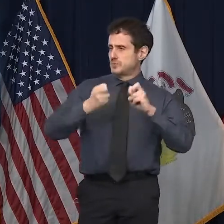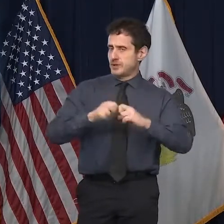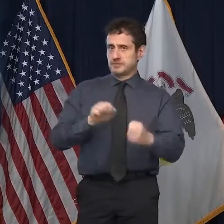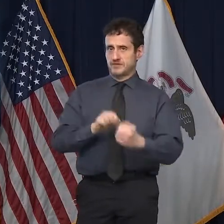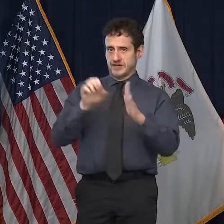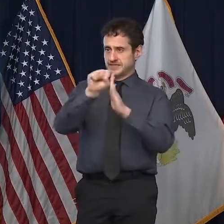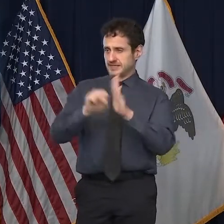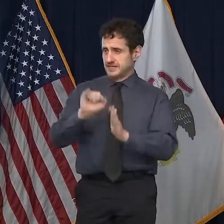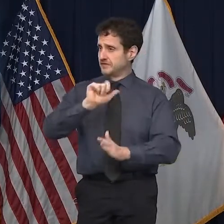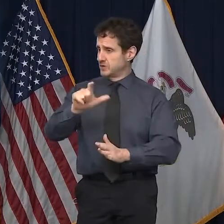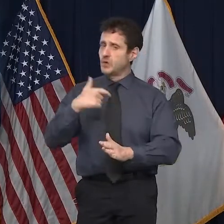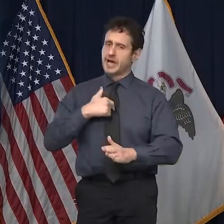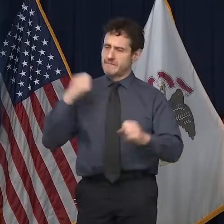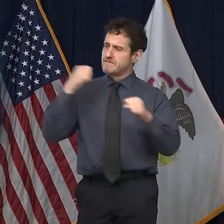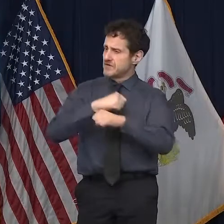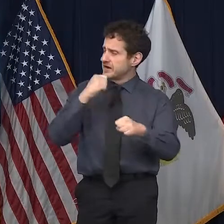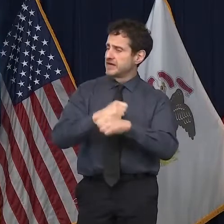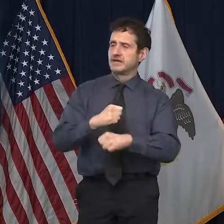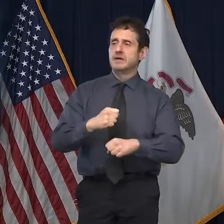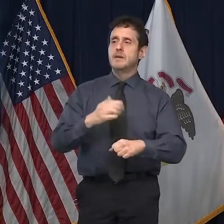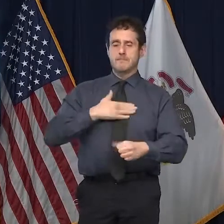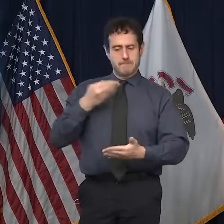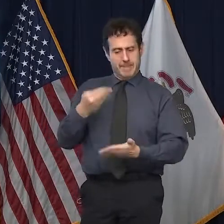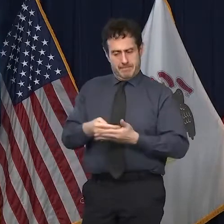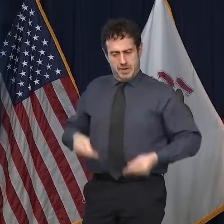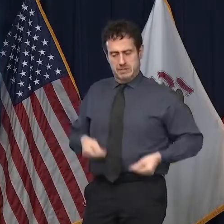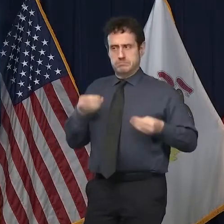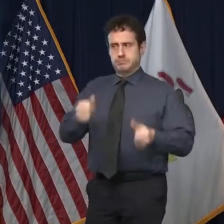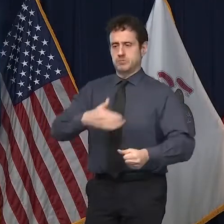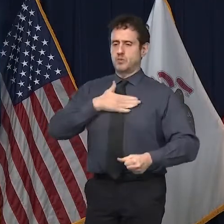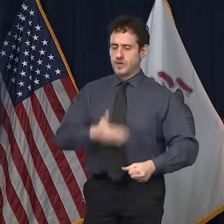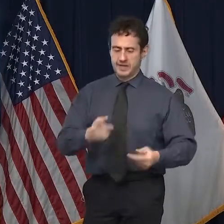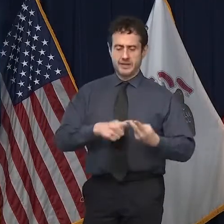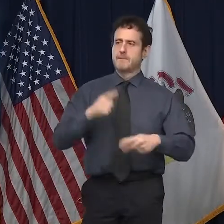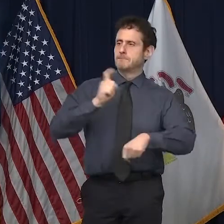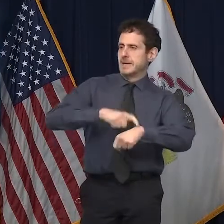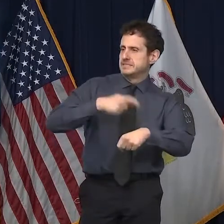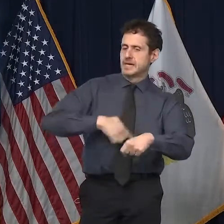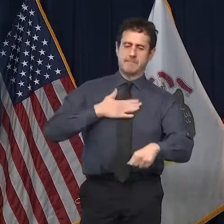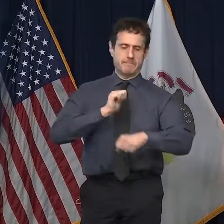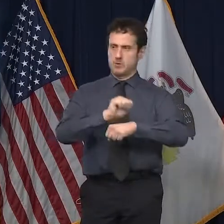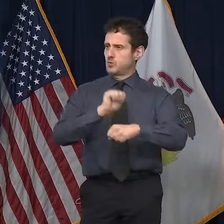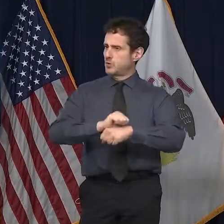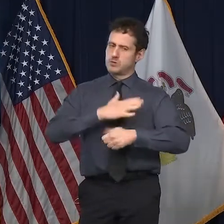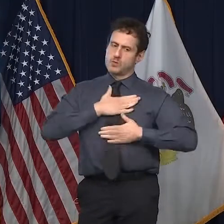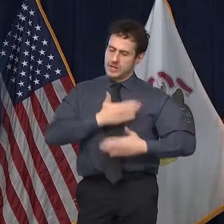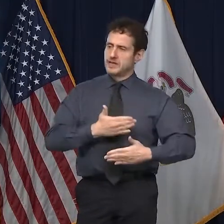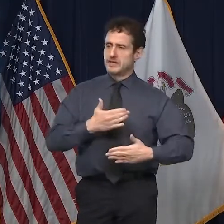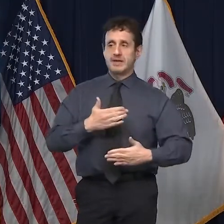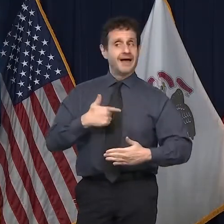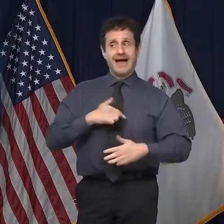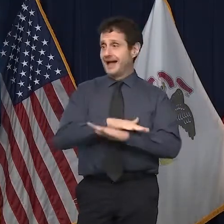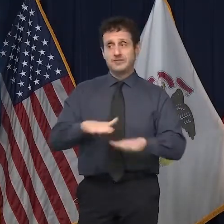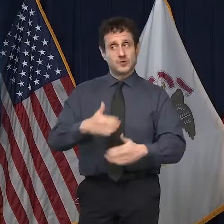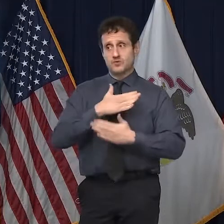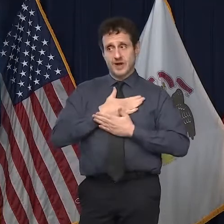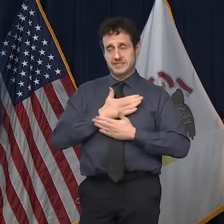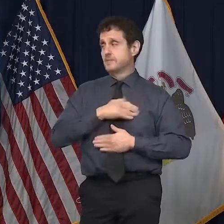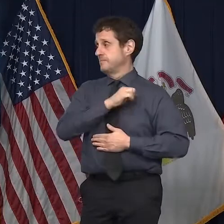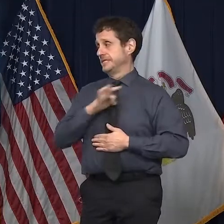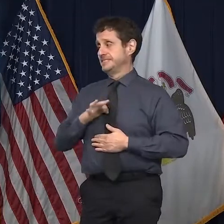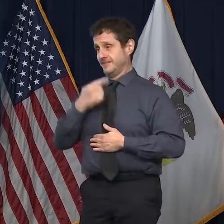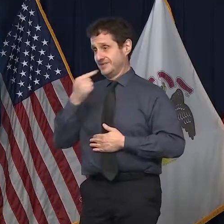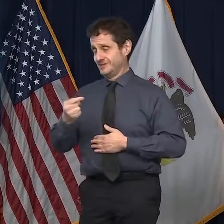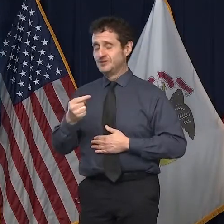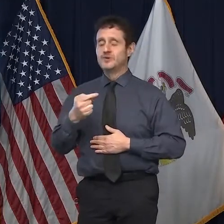willing to put my resources forward. I'm willing to put my time, energy, and effort forward. I don't rest. My staff will tell you I'm up at 4 in the